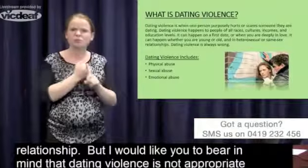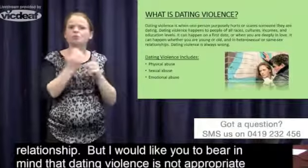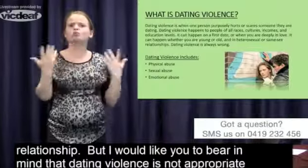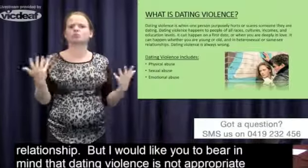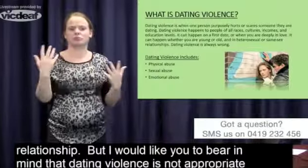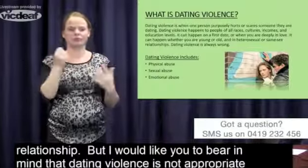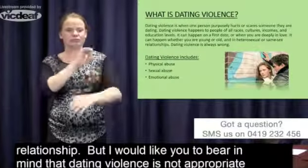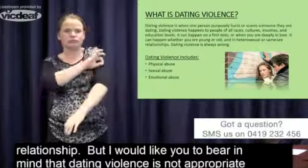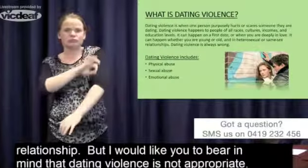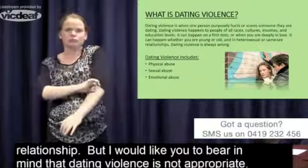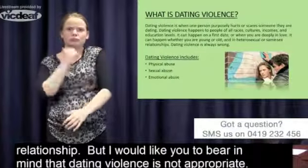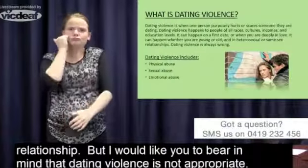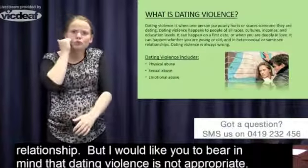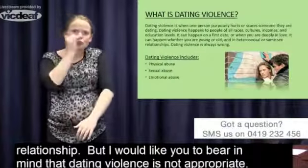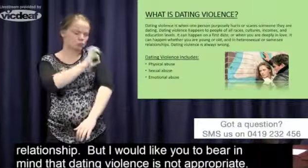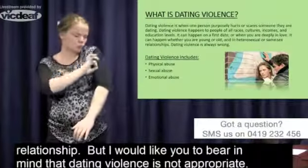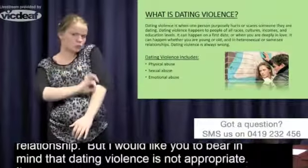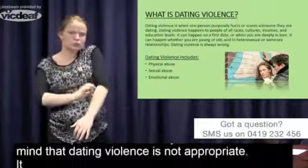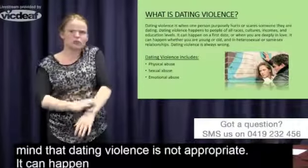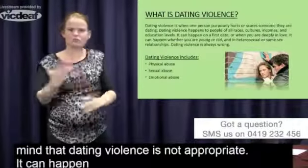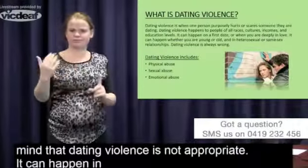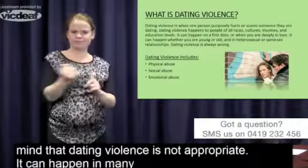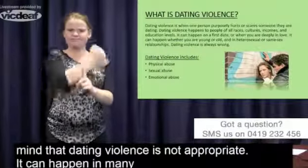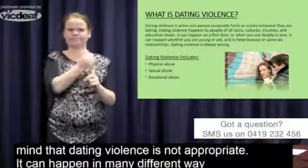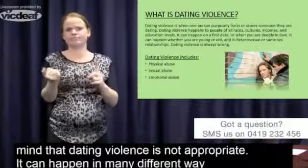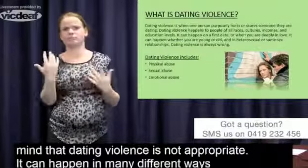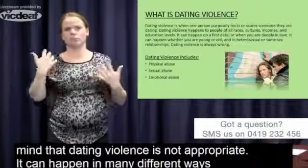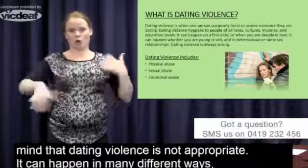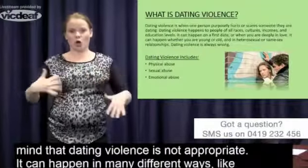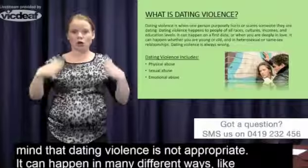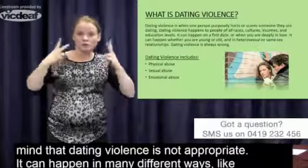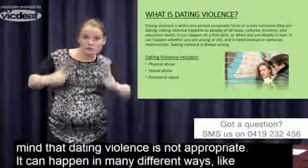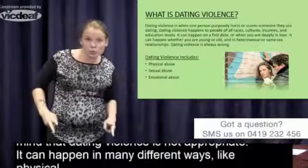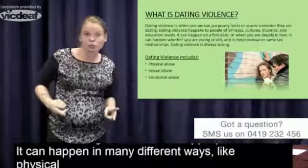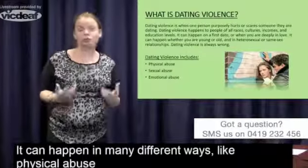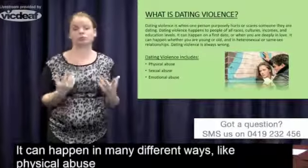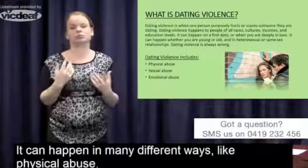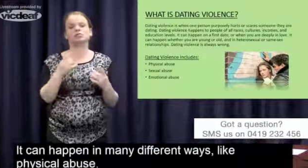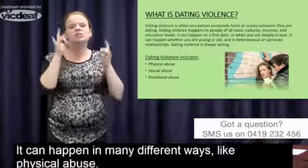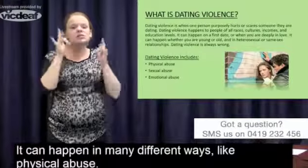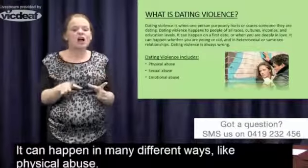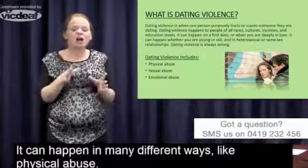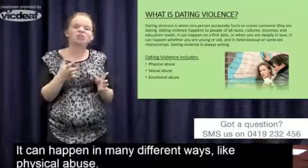It can happen in many different ways, like physical abuse. Maybe you see someone who has quite a lot of bruises all over their